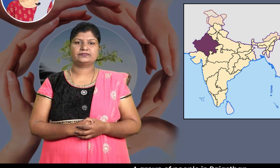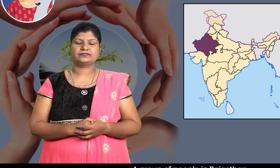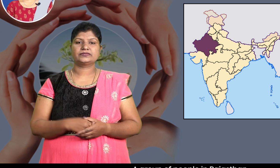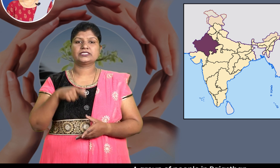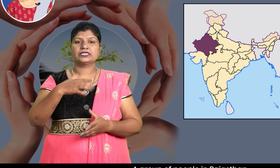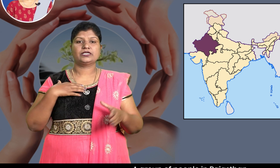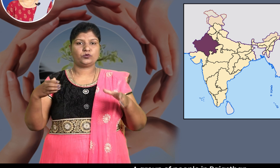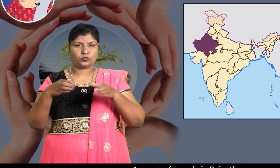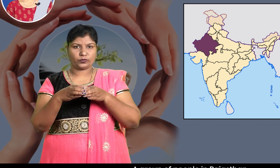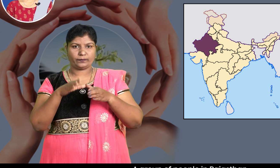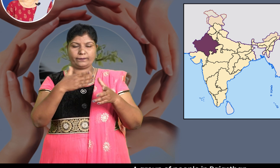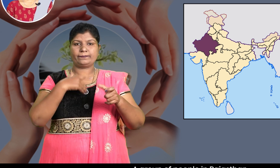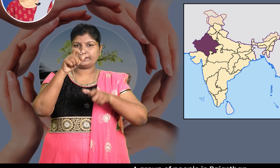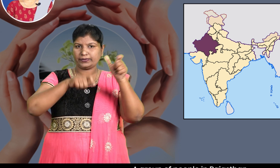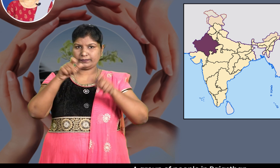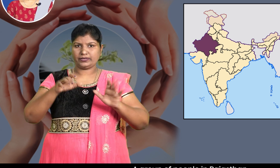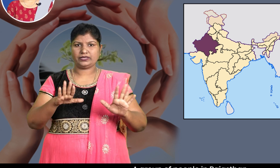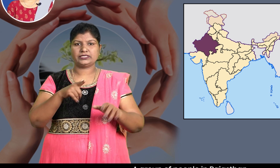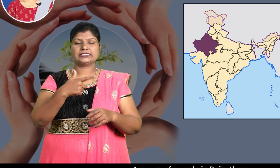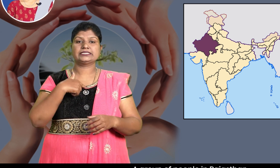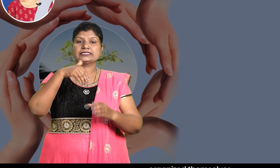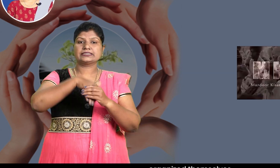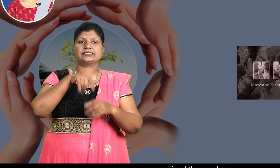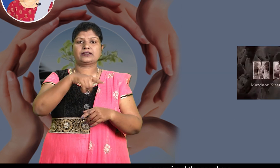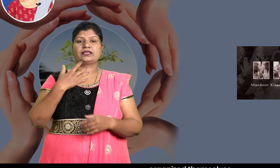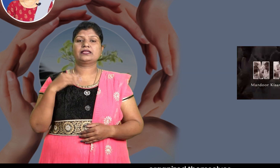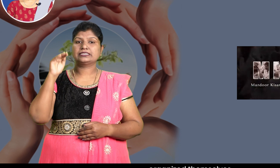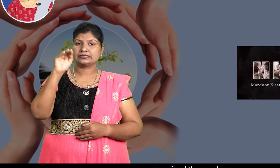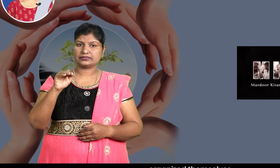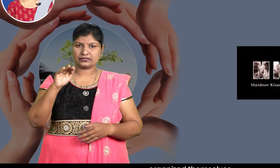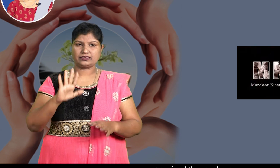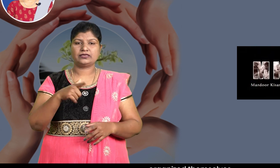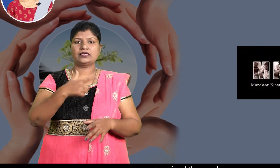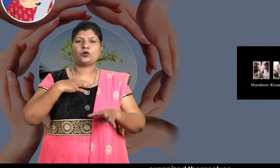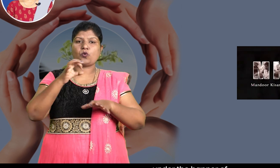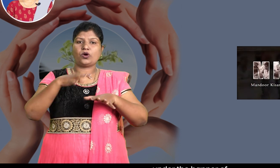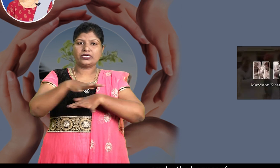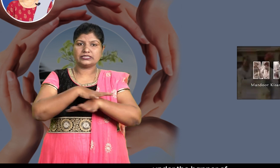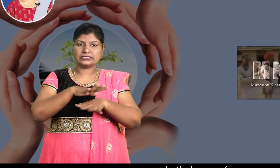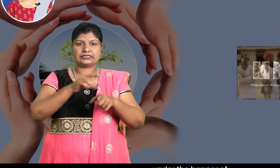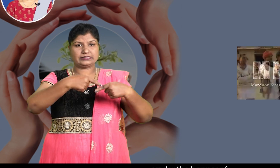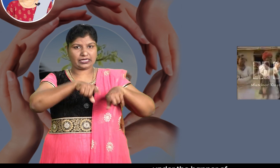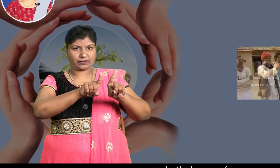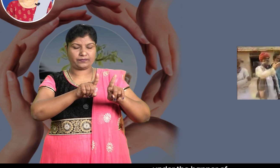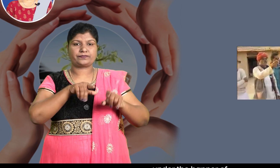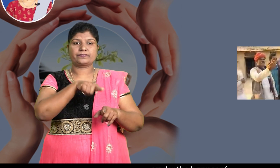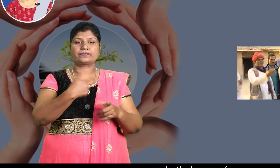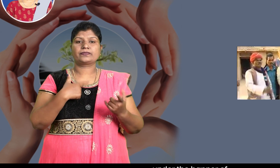A group of people in Rajasthan organized themselves under the banner